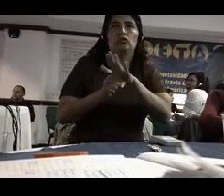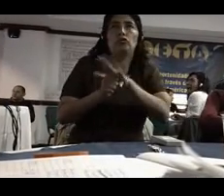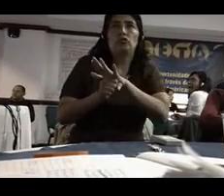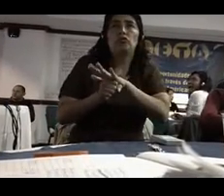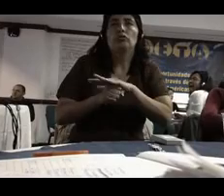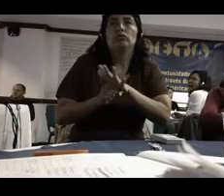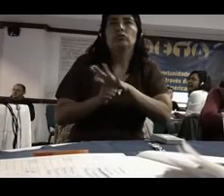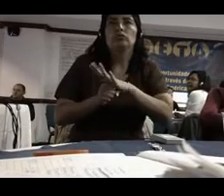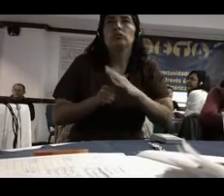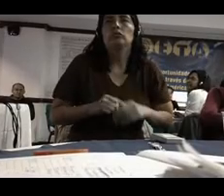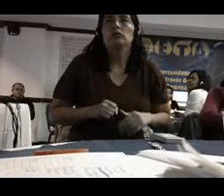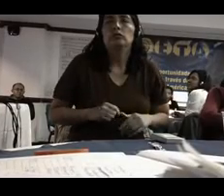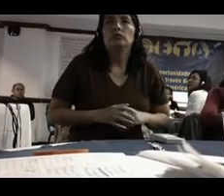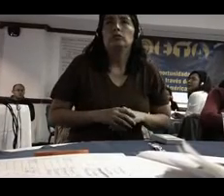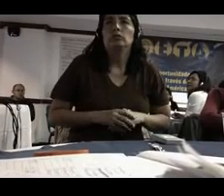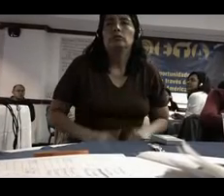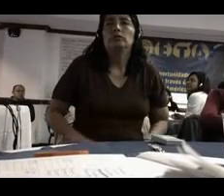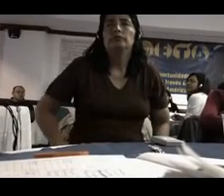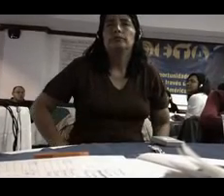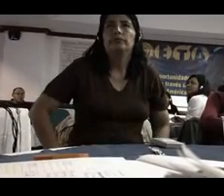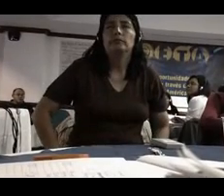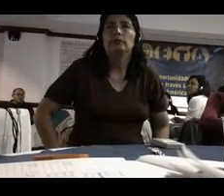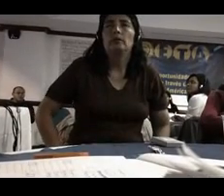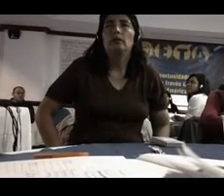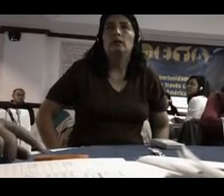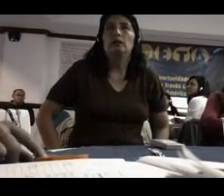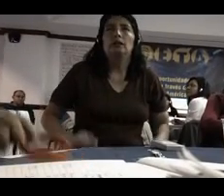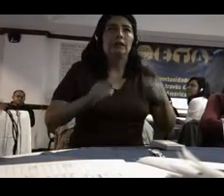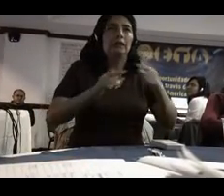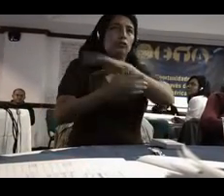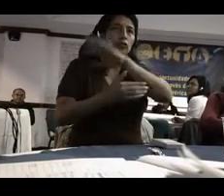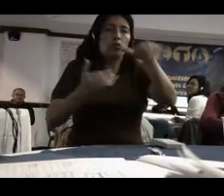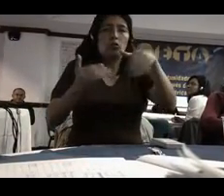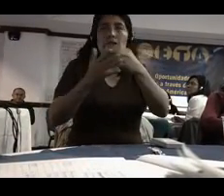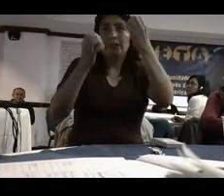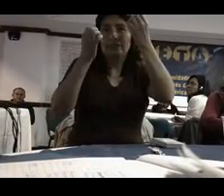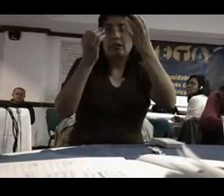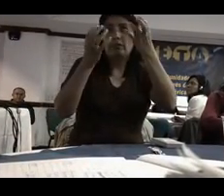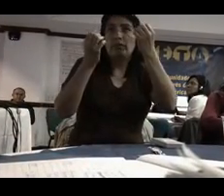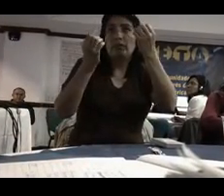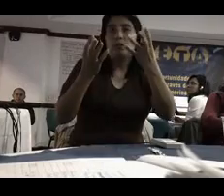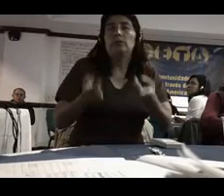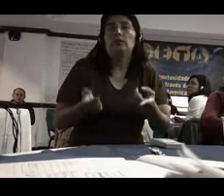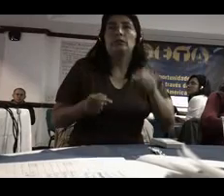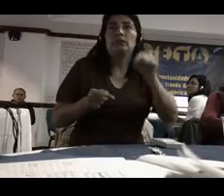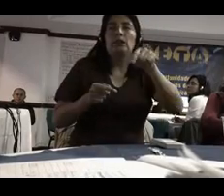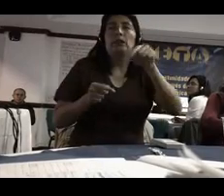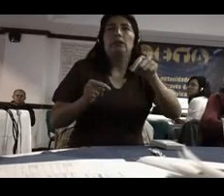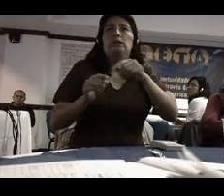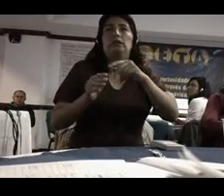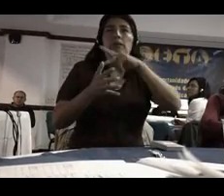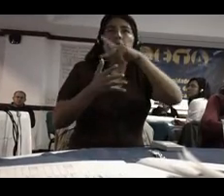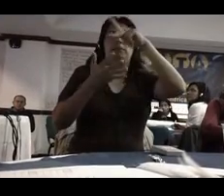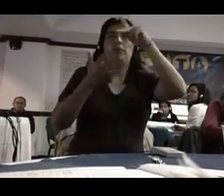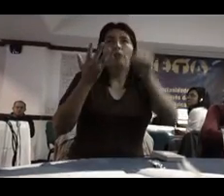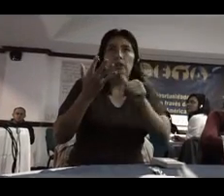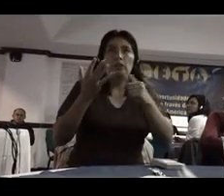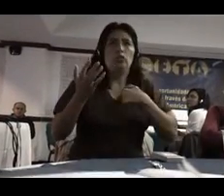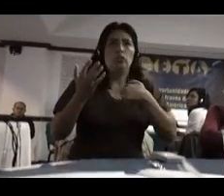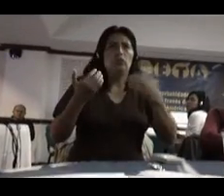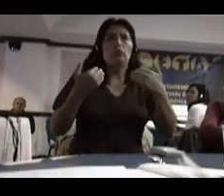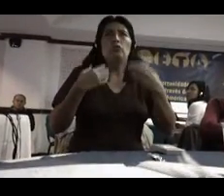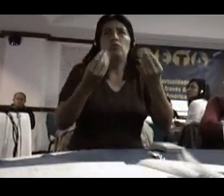this, you have all this information about the program that I know nothing about. I have a lot of information about evaluation and ways